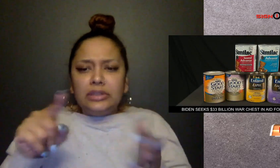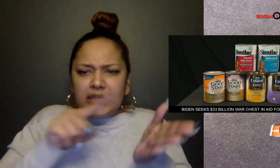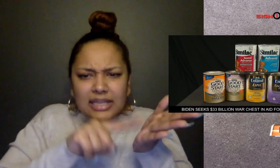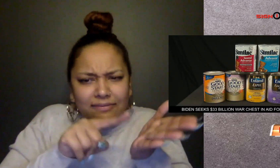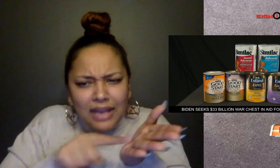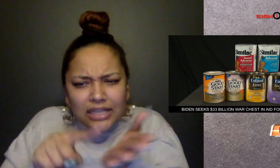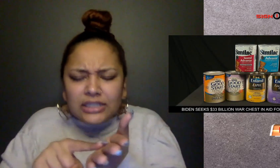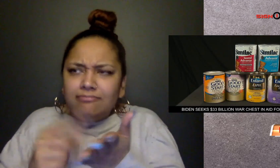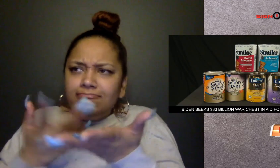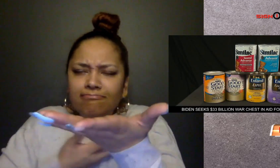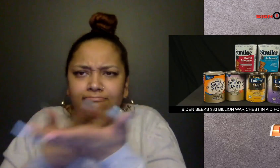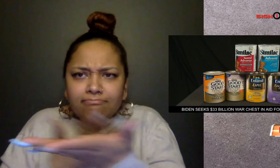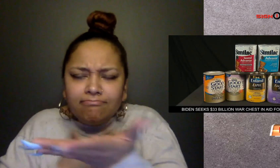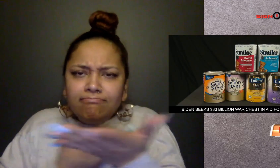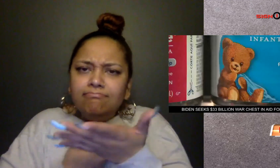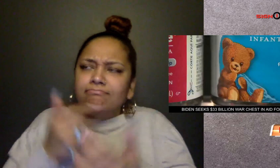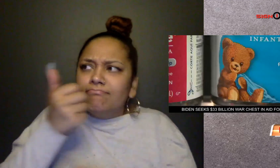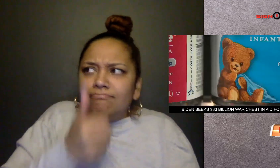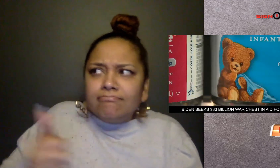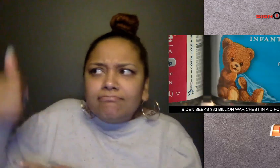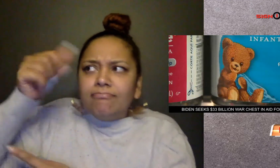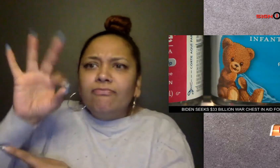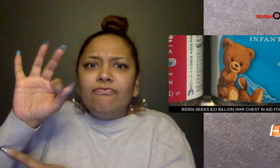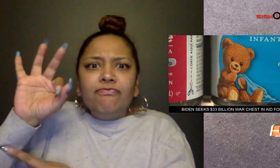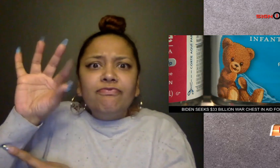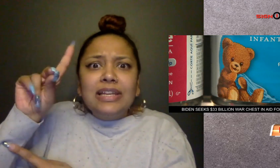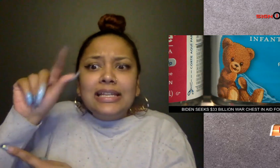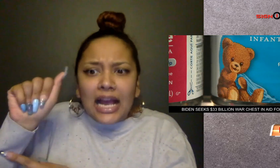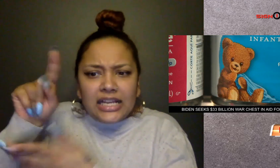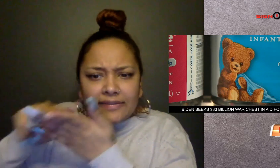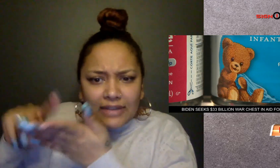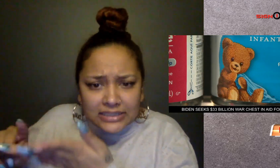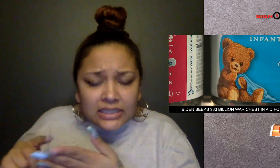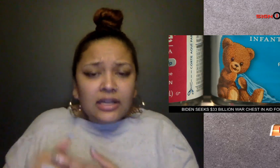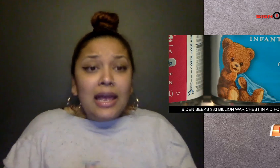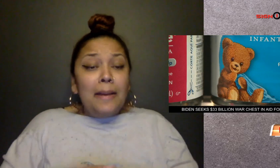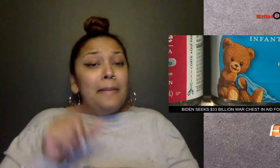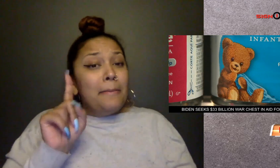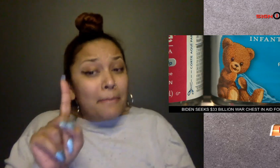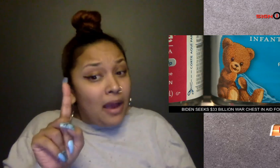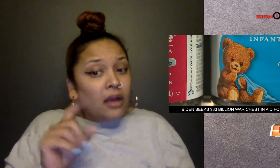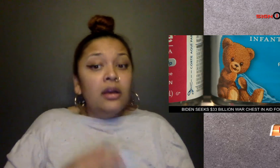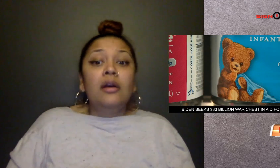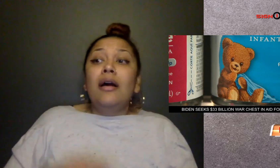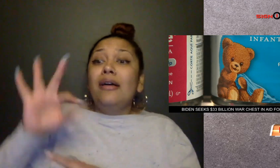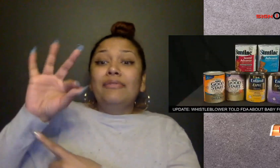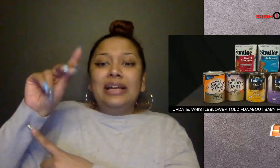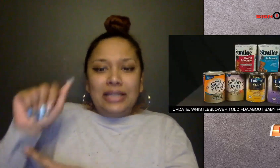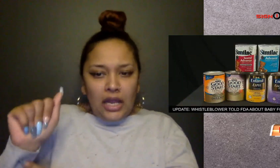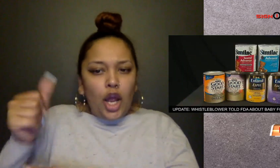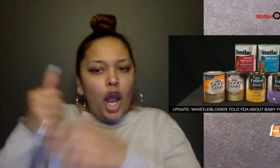Abbott says it's investigating and cooperating with the FDA's investigation